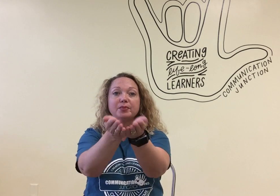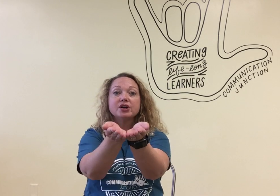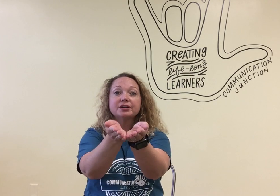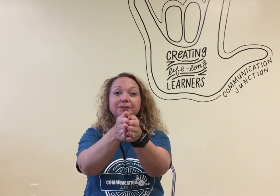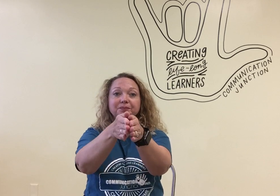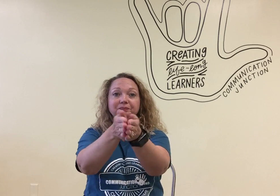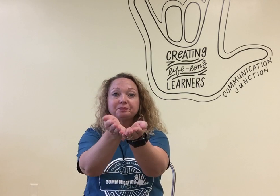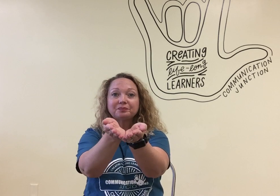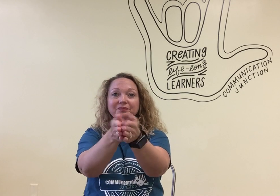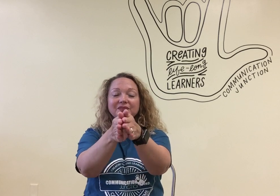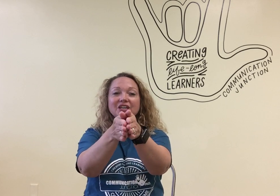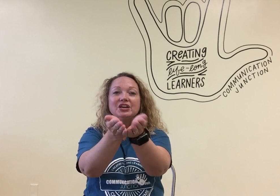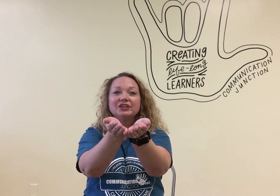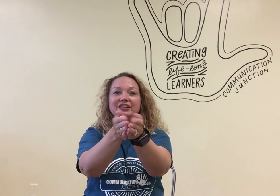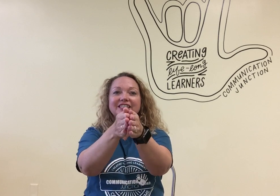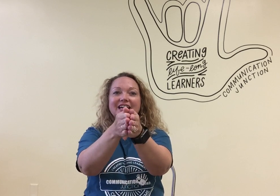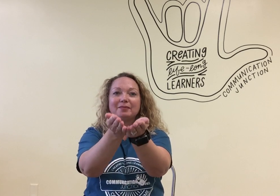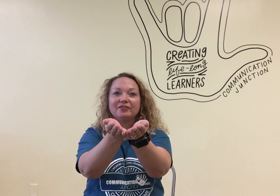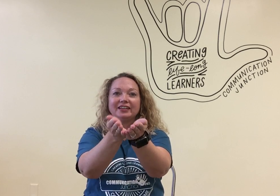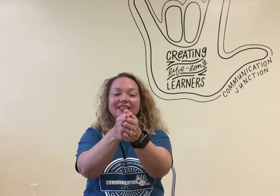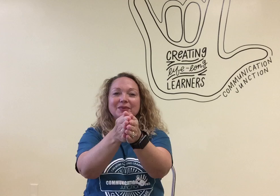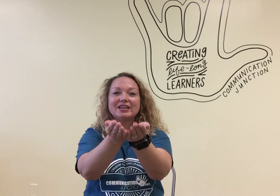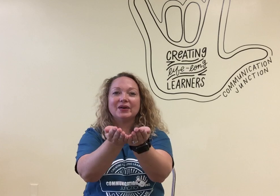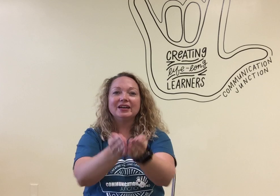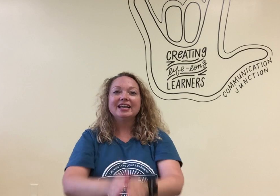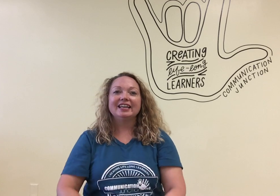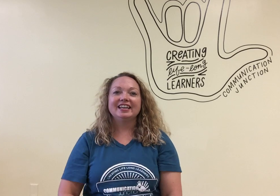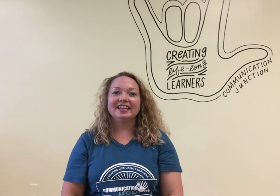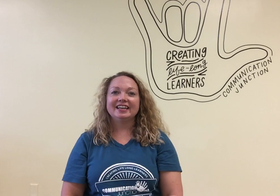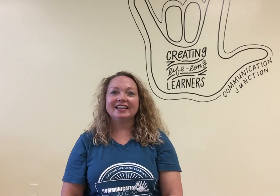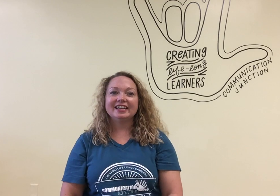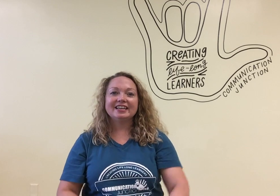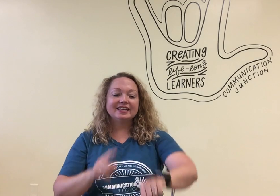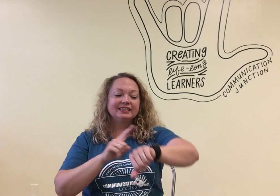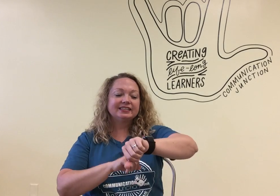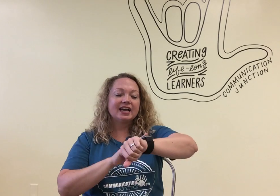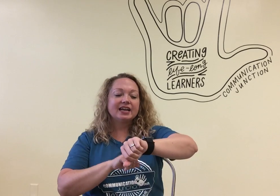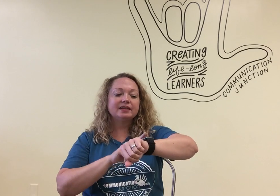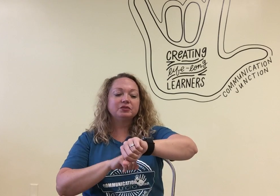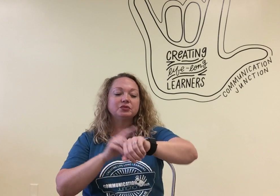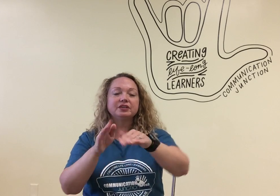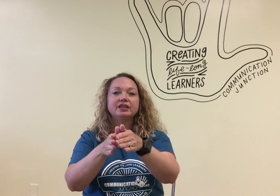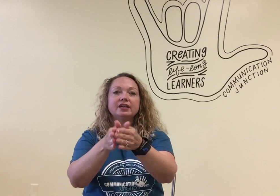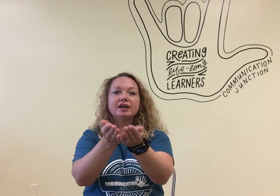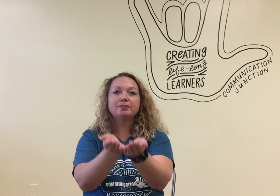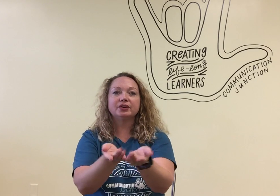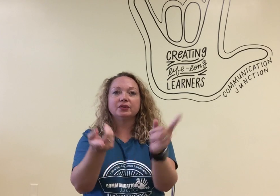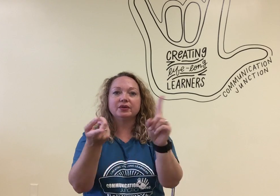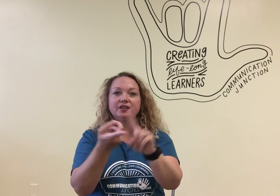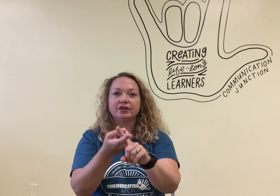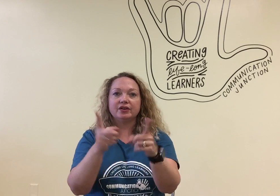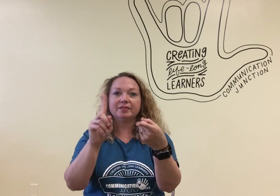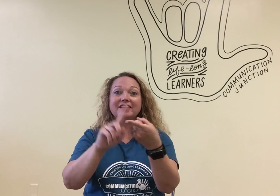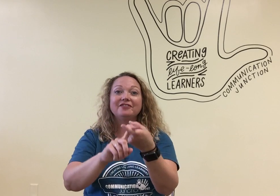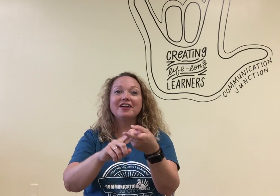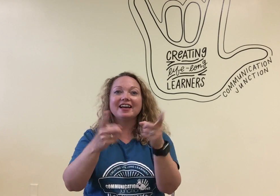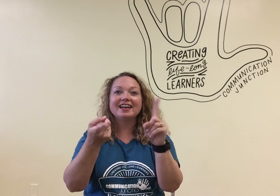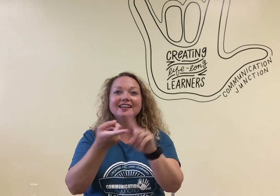book. Good job, friends. Here we go. It is time to read a book with all my